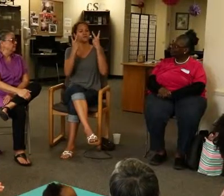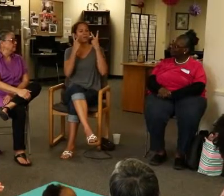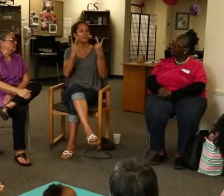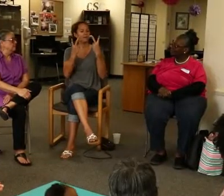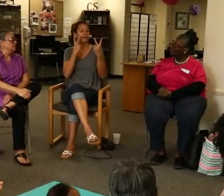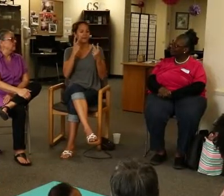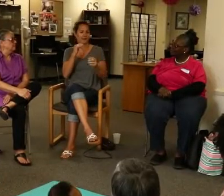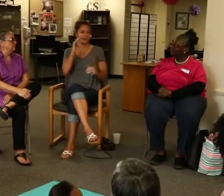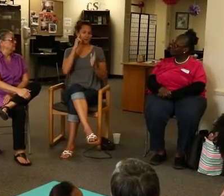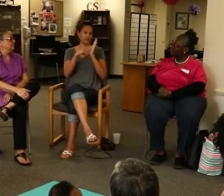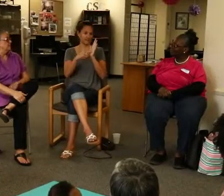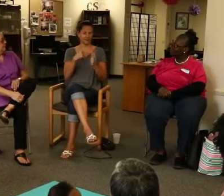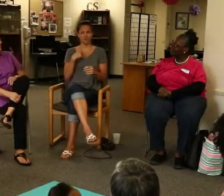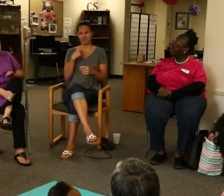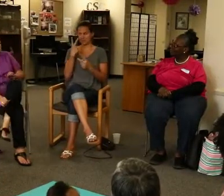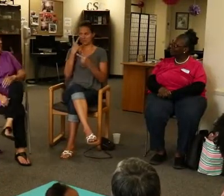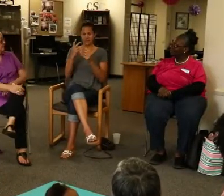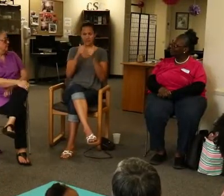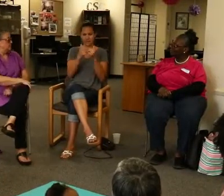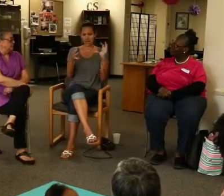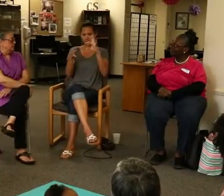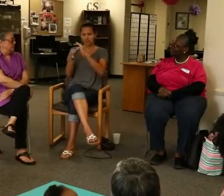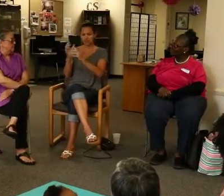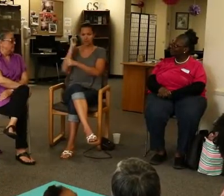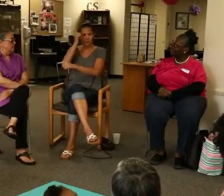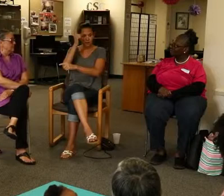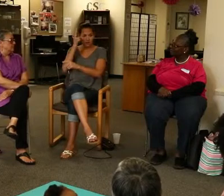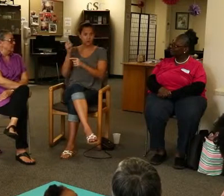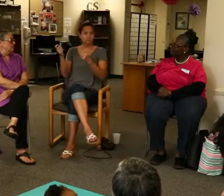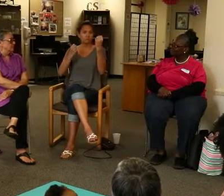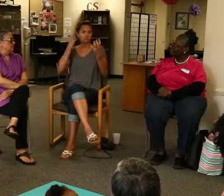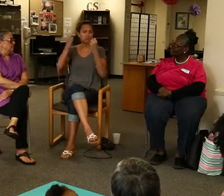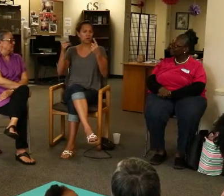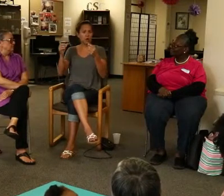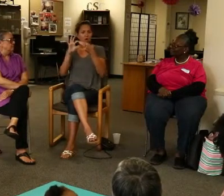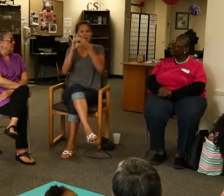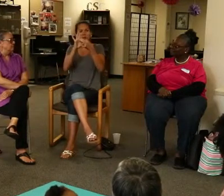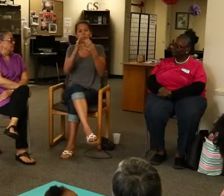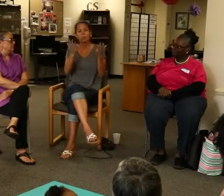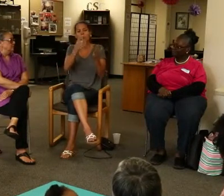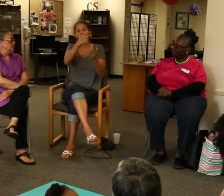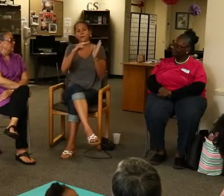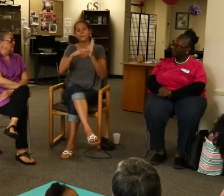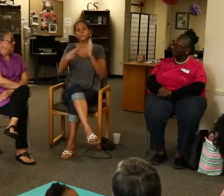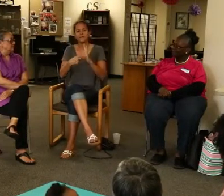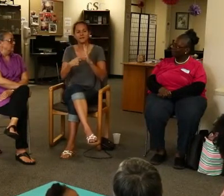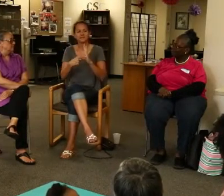what you will see is that ASL is very visual language, and see how it connects. So like Galinda, when she was telling the story,